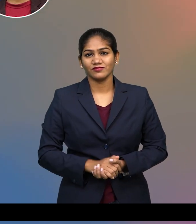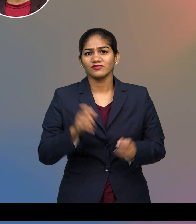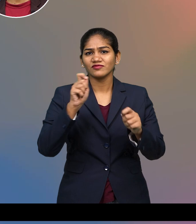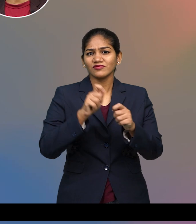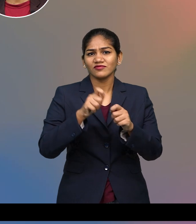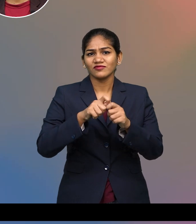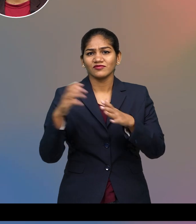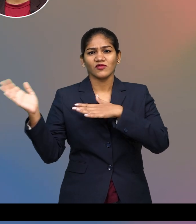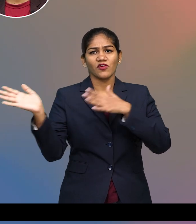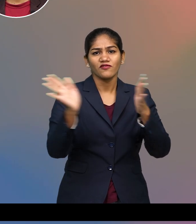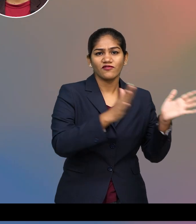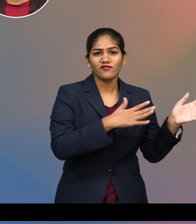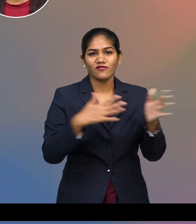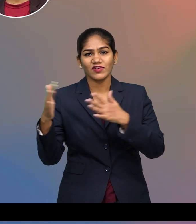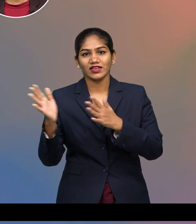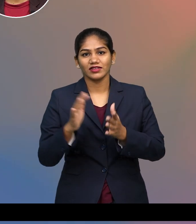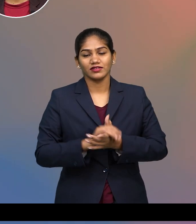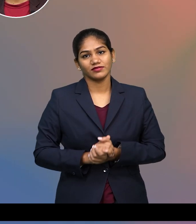Work of wind.